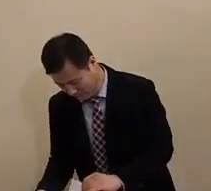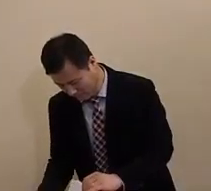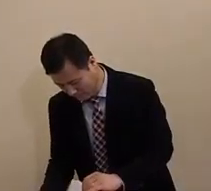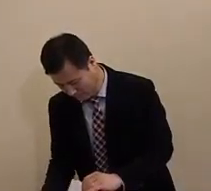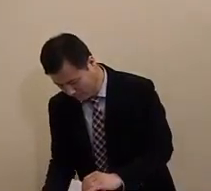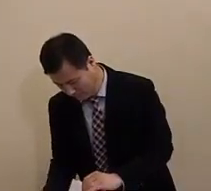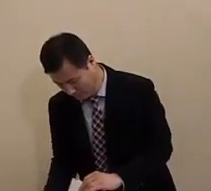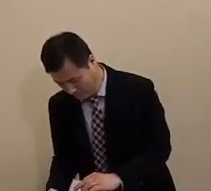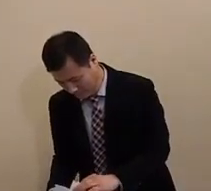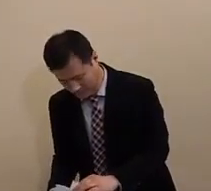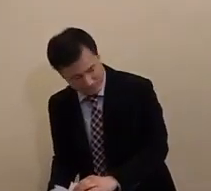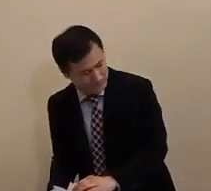Right, how do you spell it?